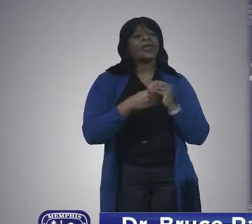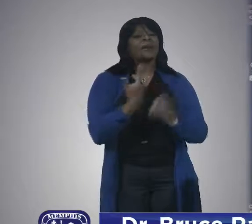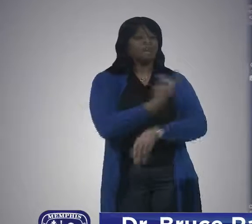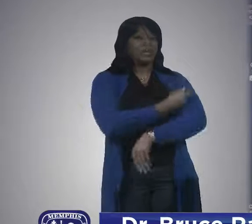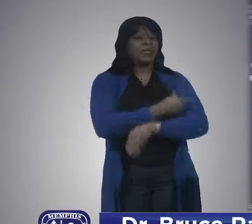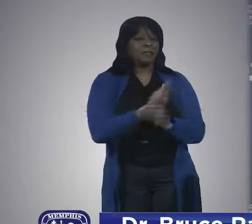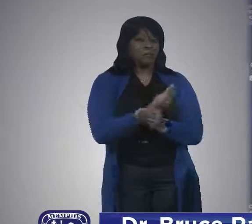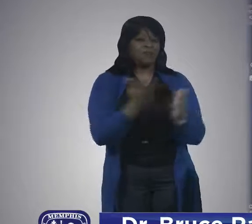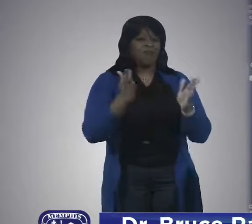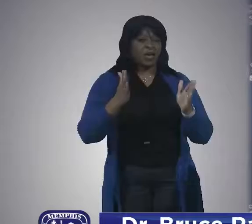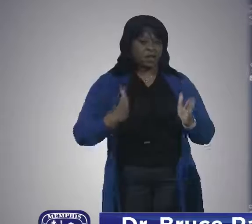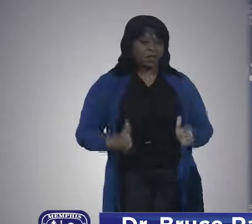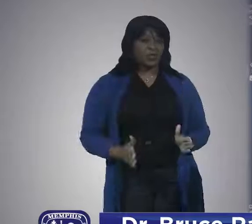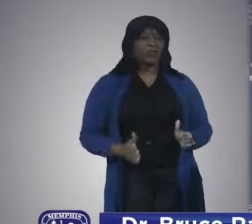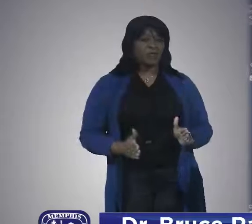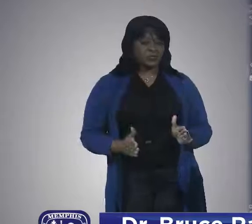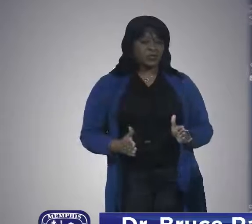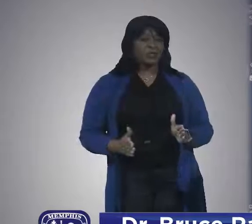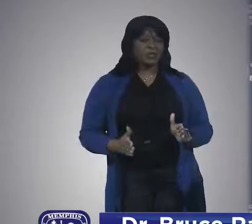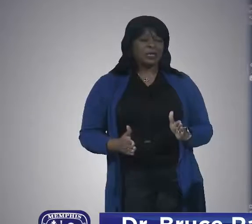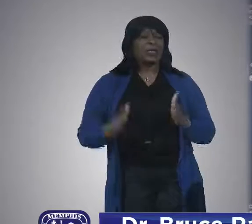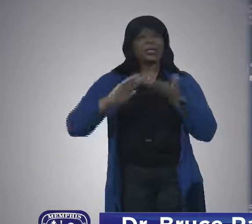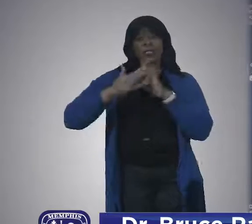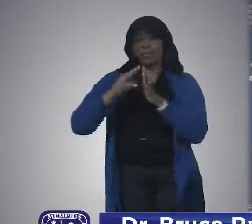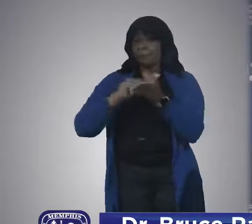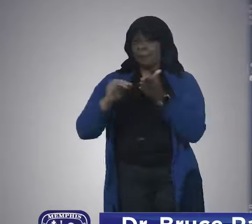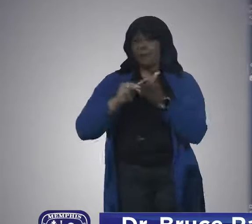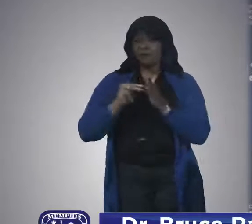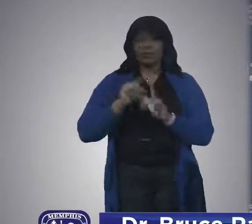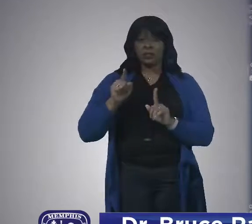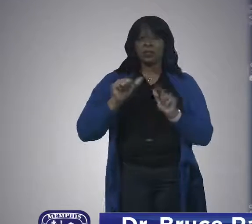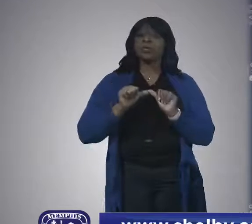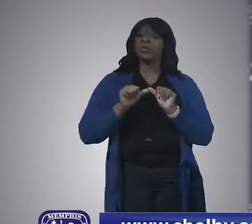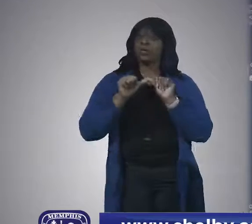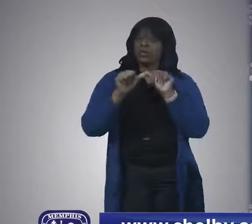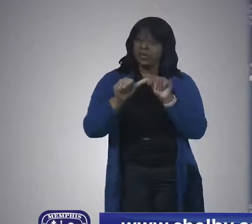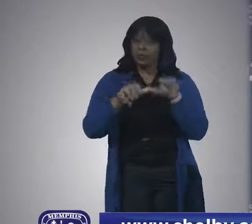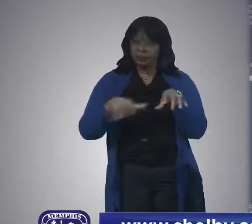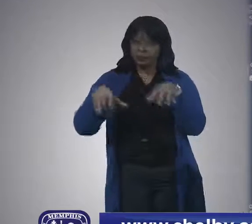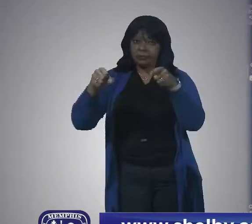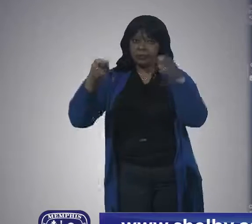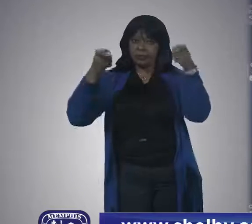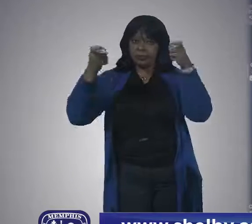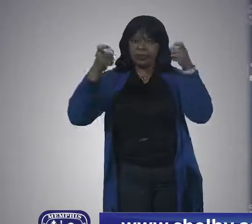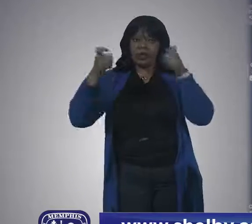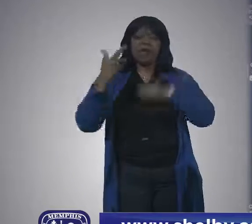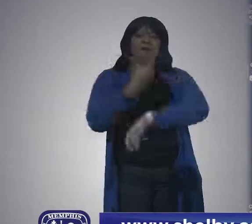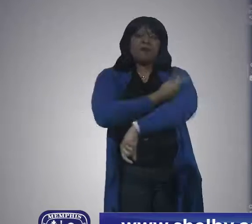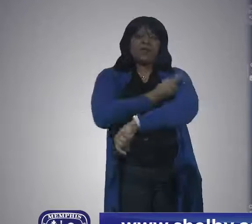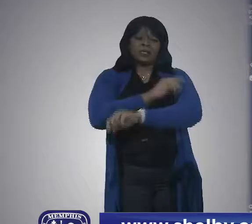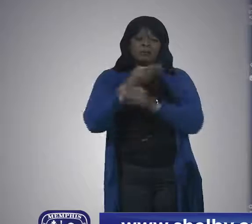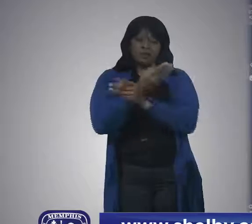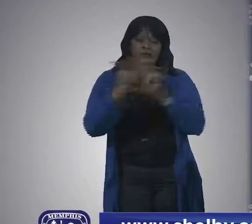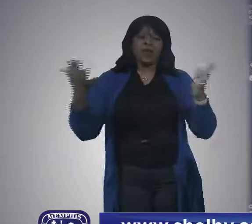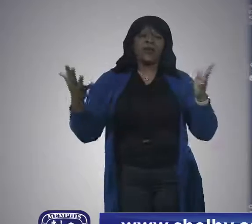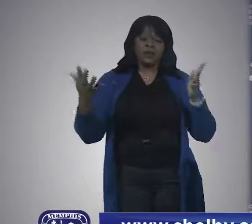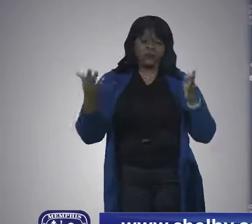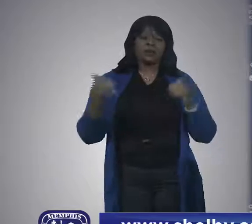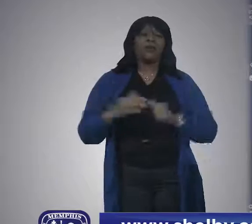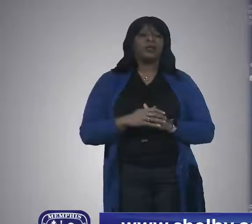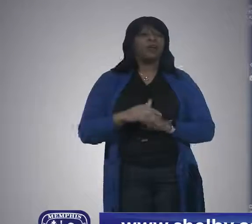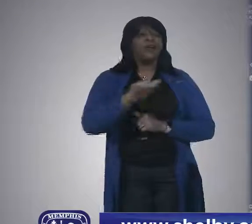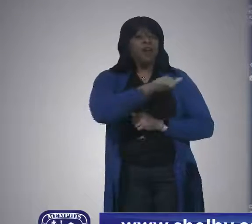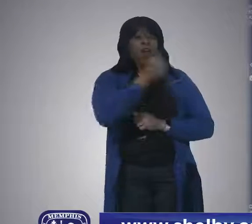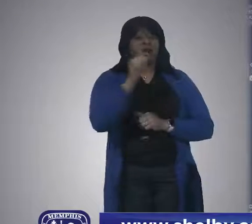provider. Now, the city of Memphis continues to be a vaccine provider. There